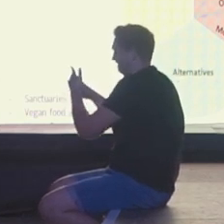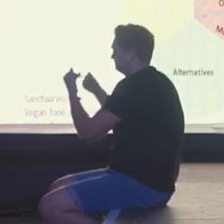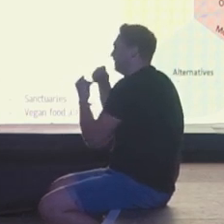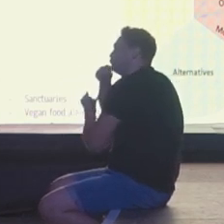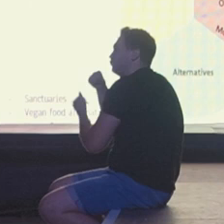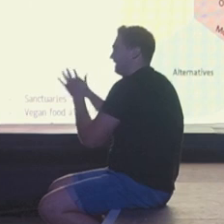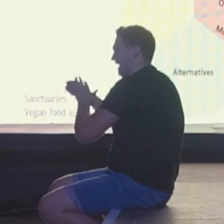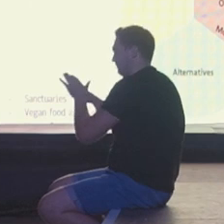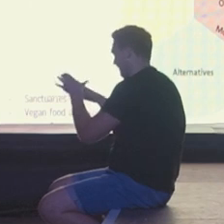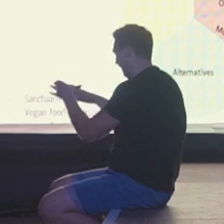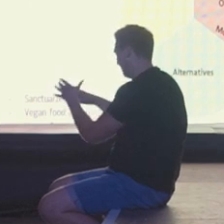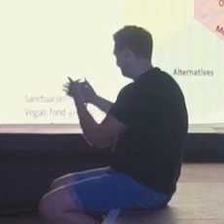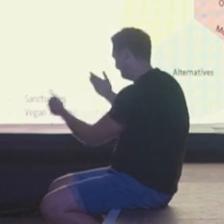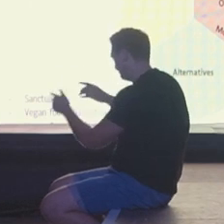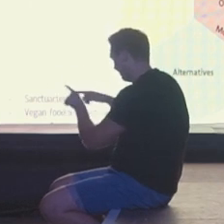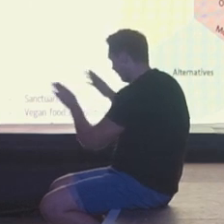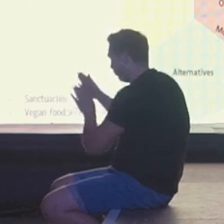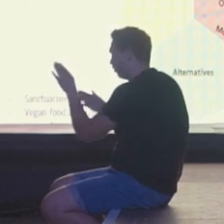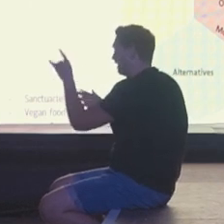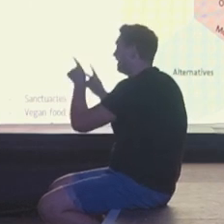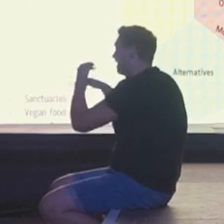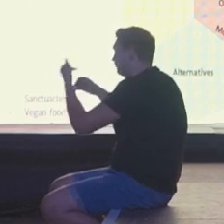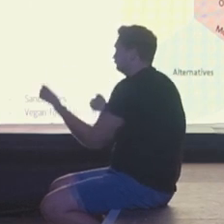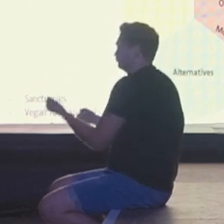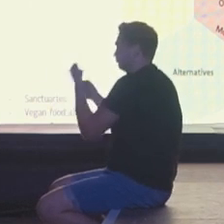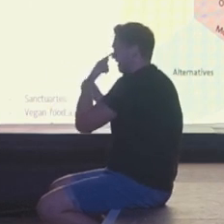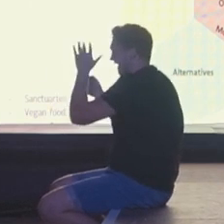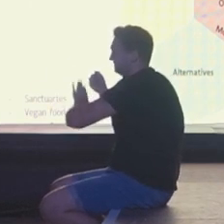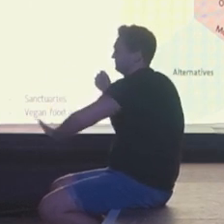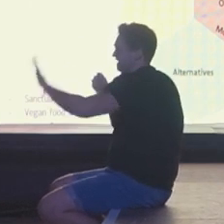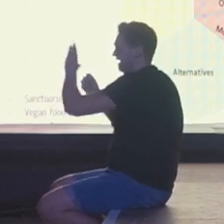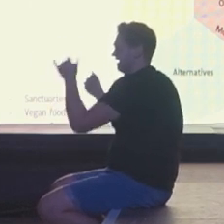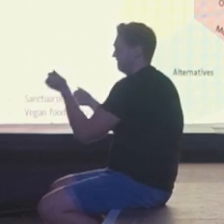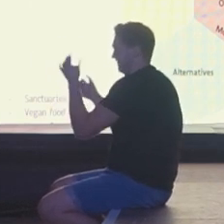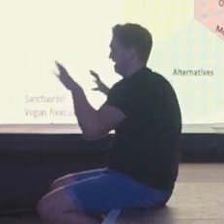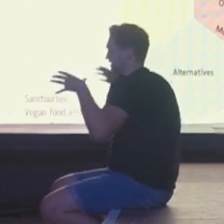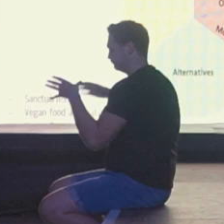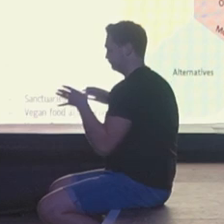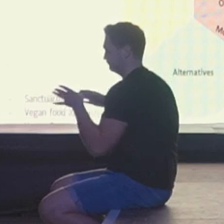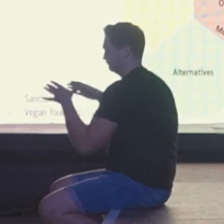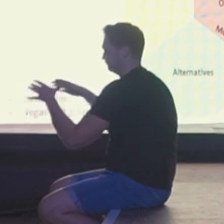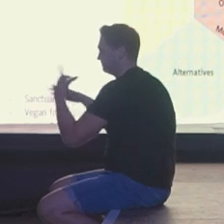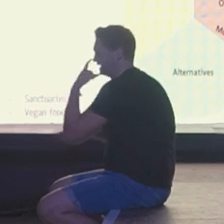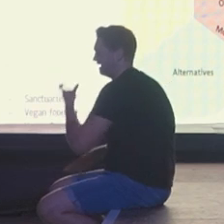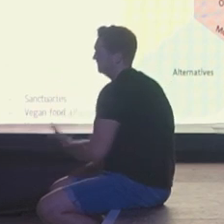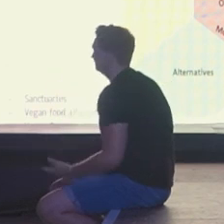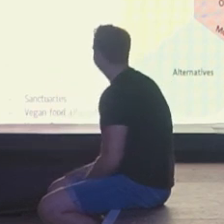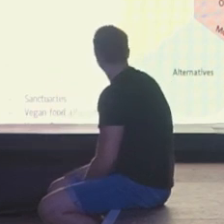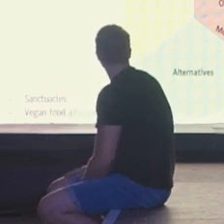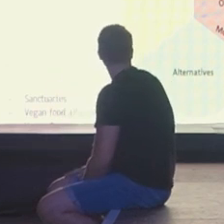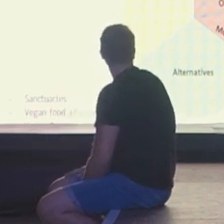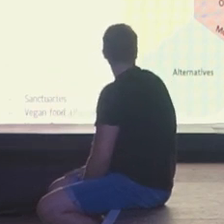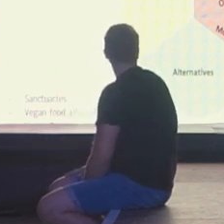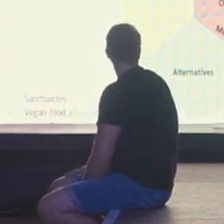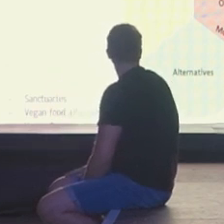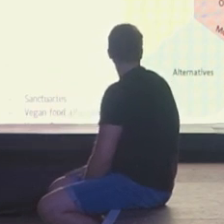that once we have this slice of the pie, we can make everyone stronger. And this is the key bit, is that we're not saying anyone is better than anyone else. We're just saying we need all of these